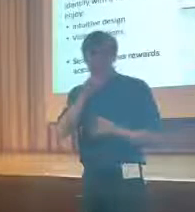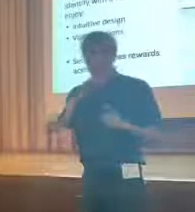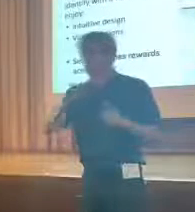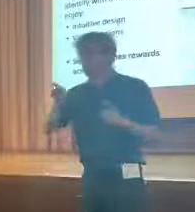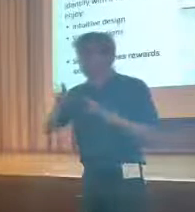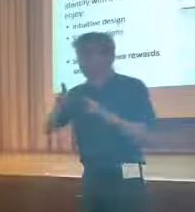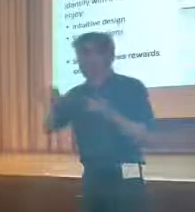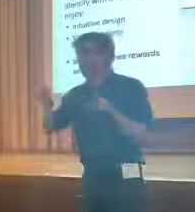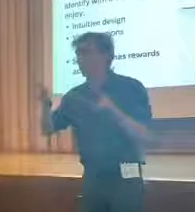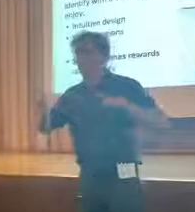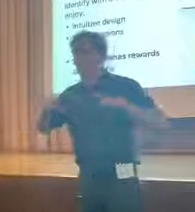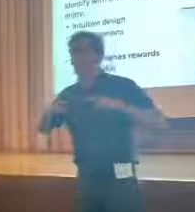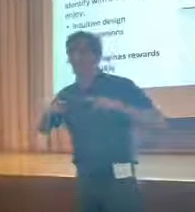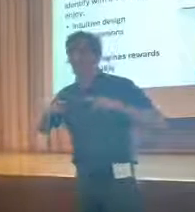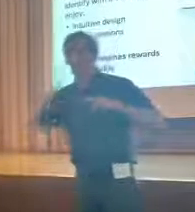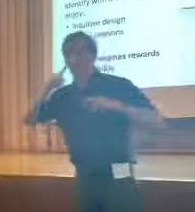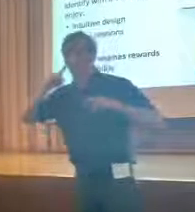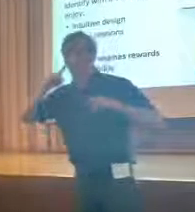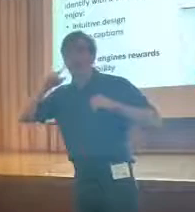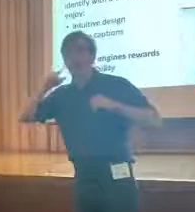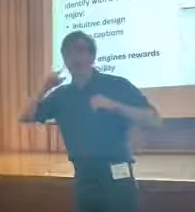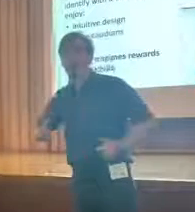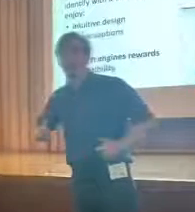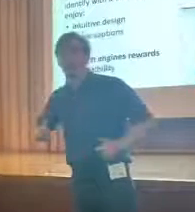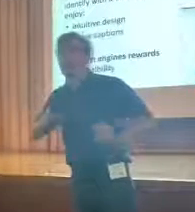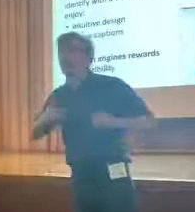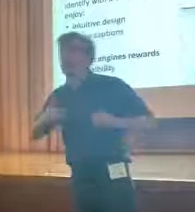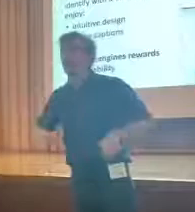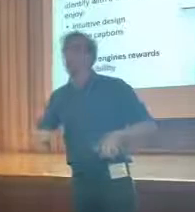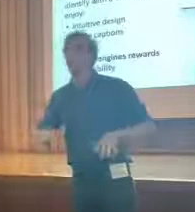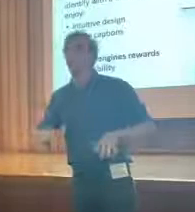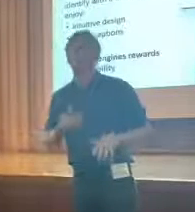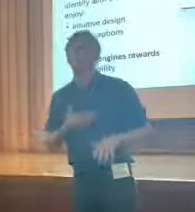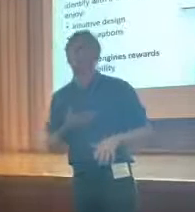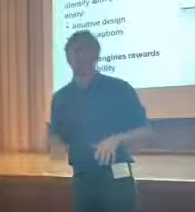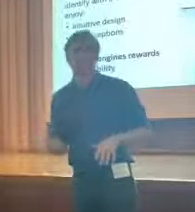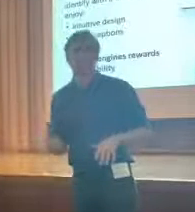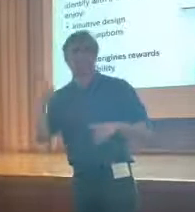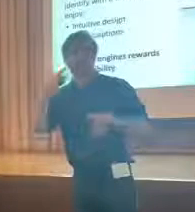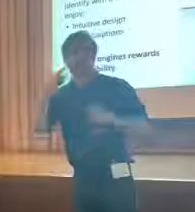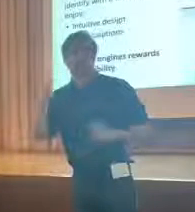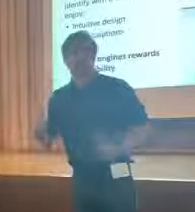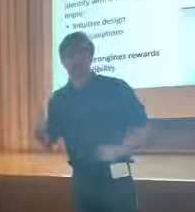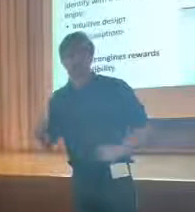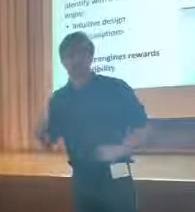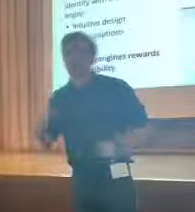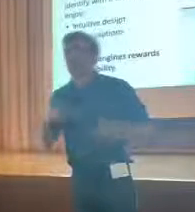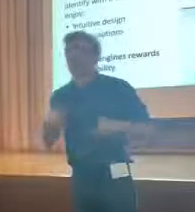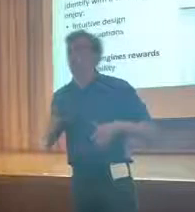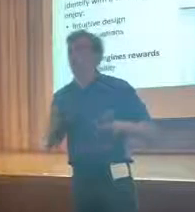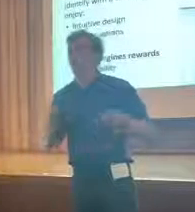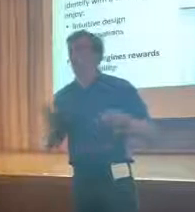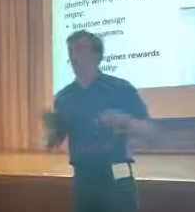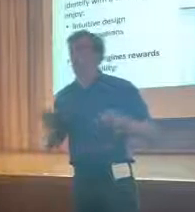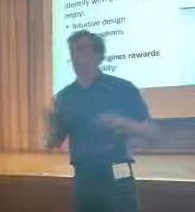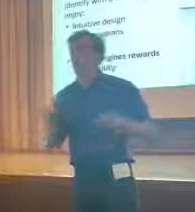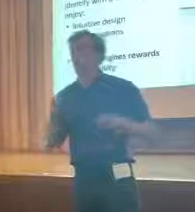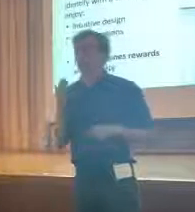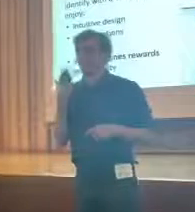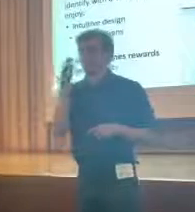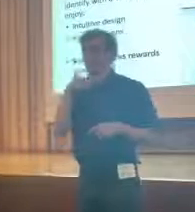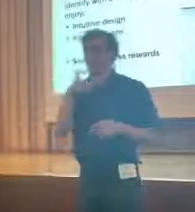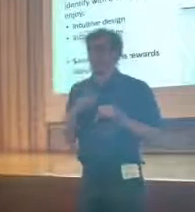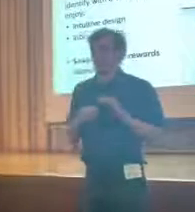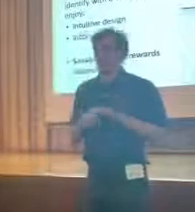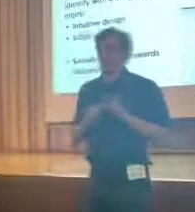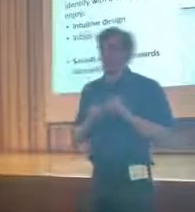don't want to talk about the fact they're losing their hearing. They don't want to deal with it. So we're finding a lot of older people that